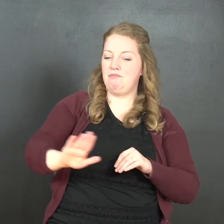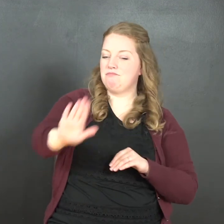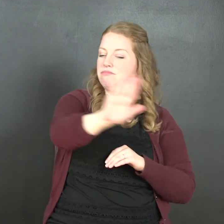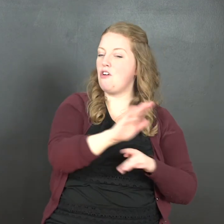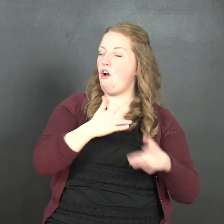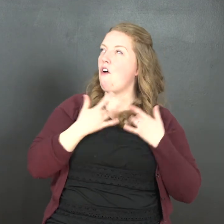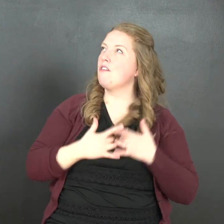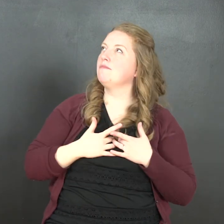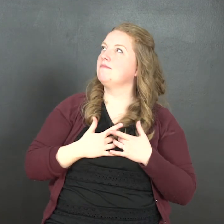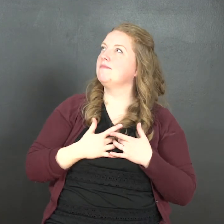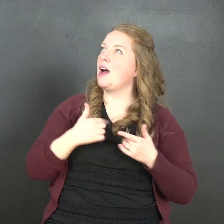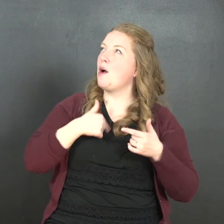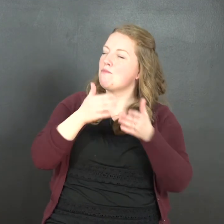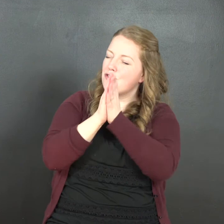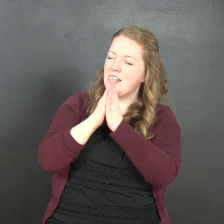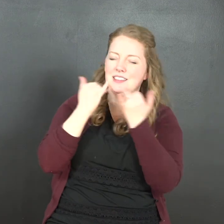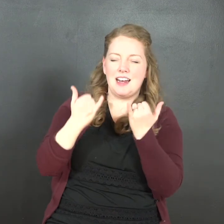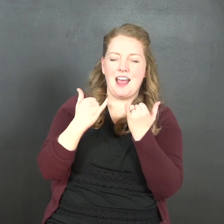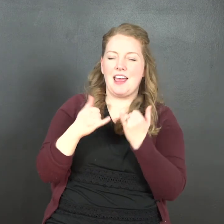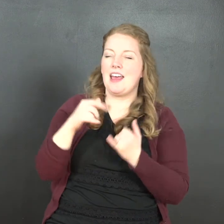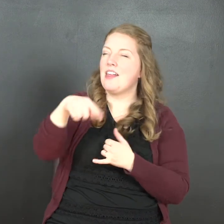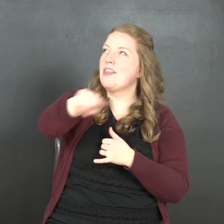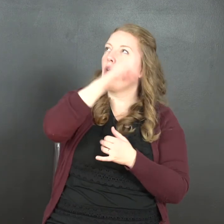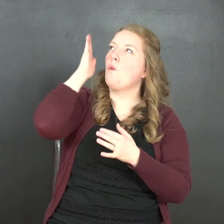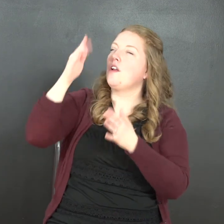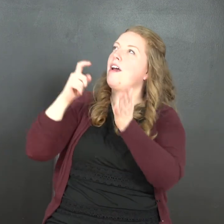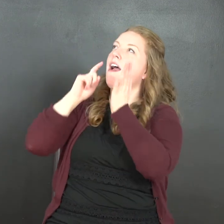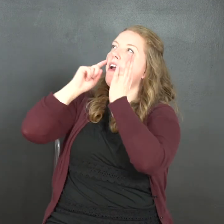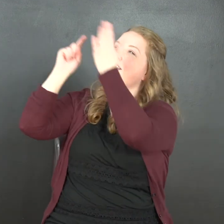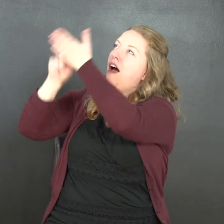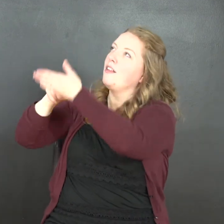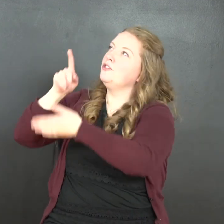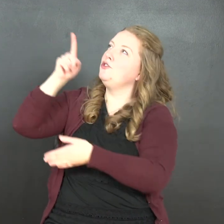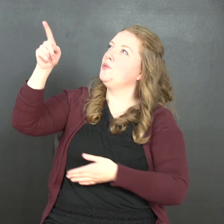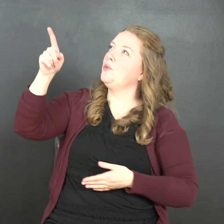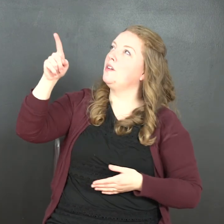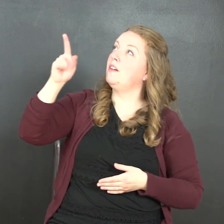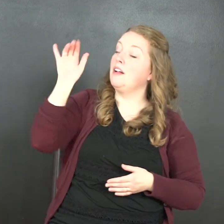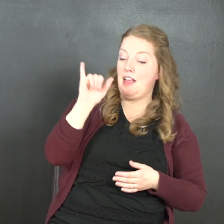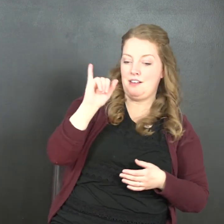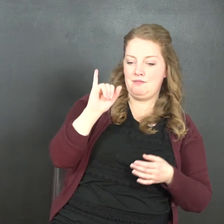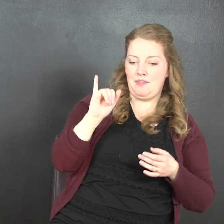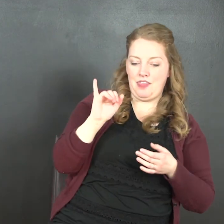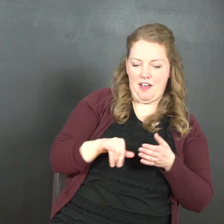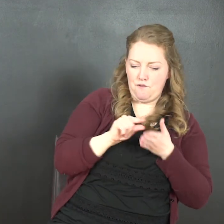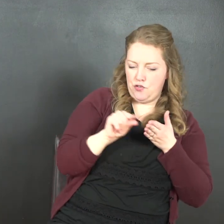that verse earlier, that they would confess with their mouth, that they would trust in their heart the Lord